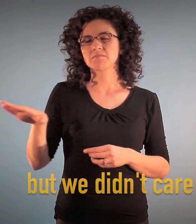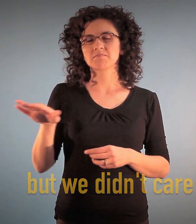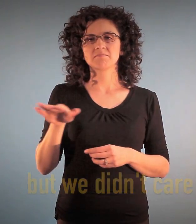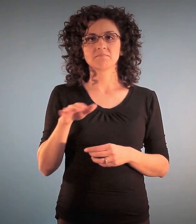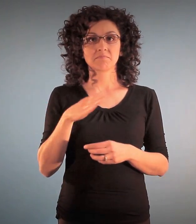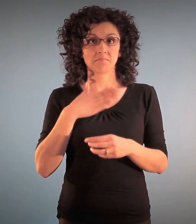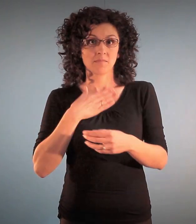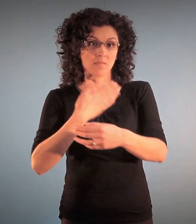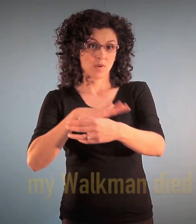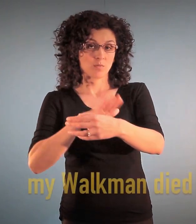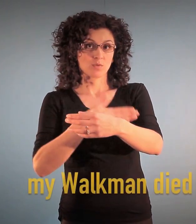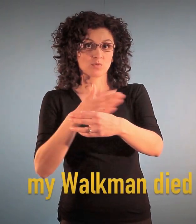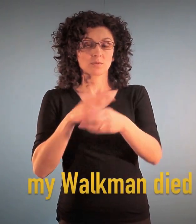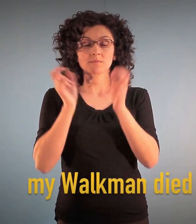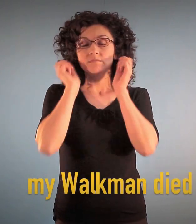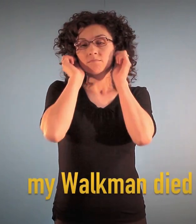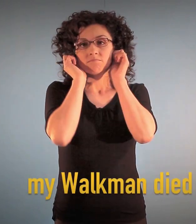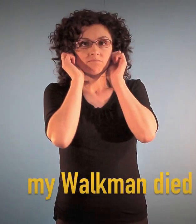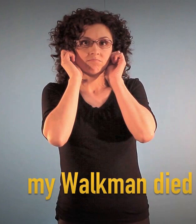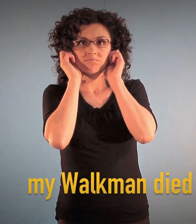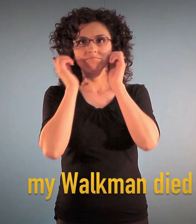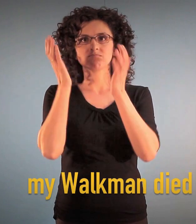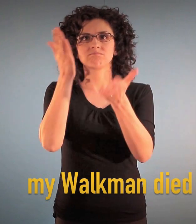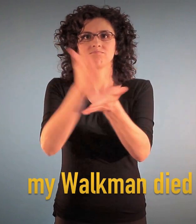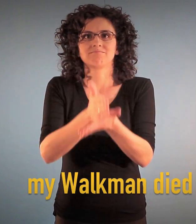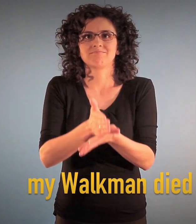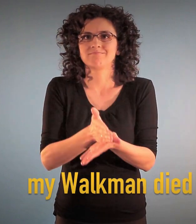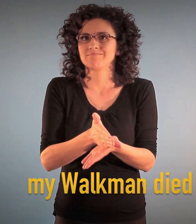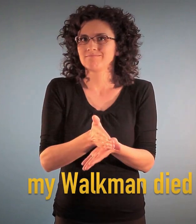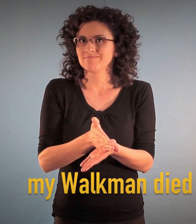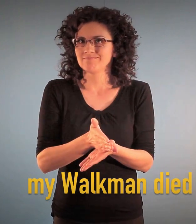My what went down